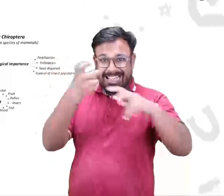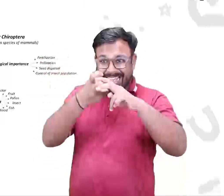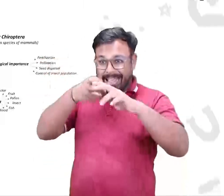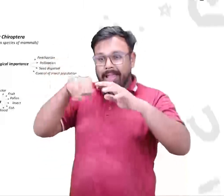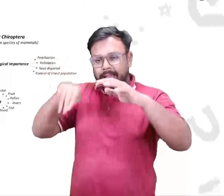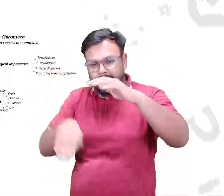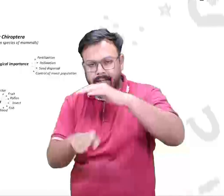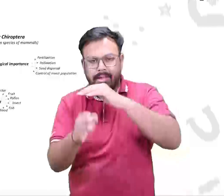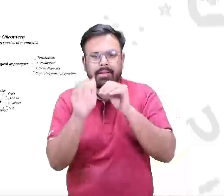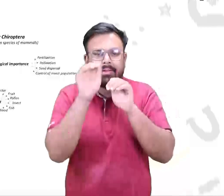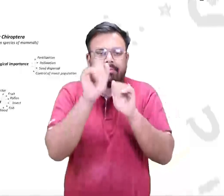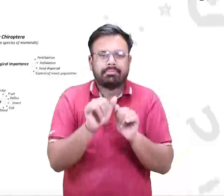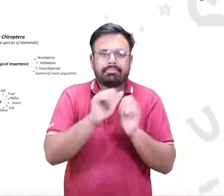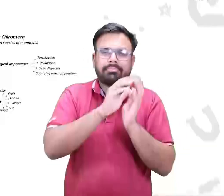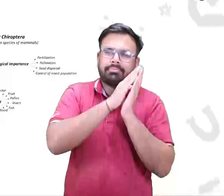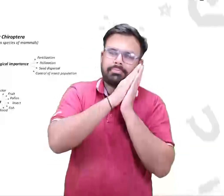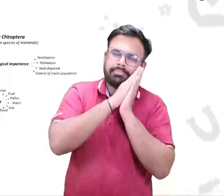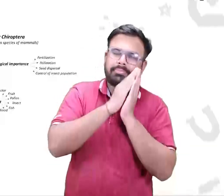Caves,